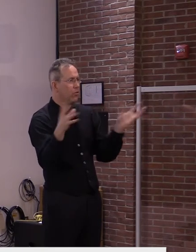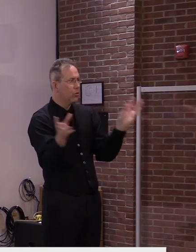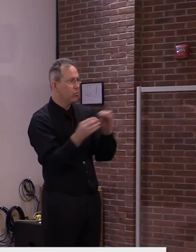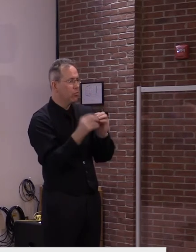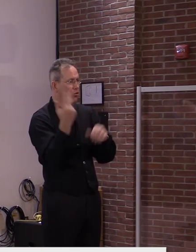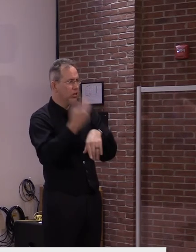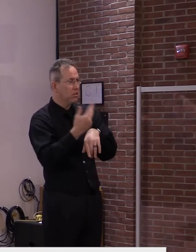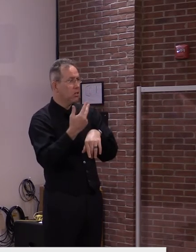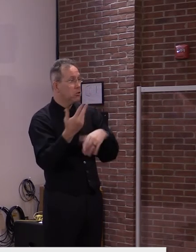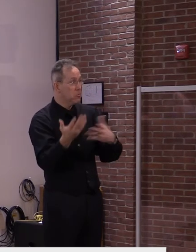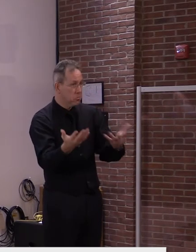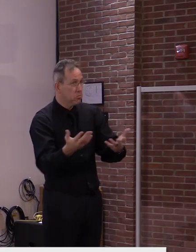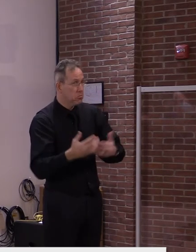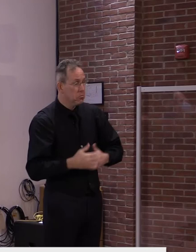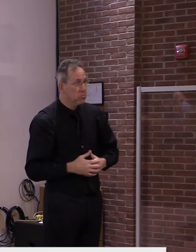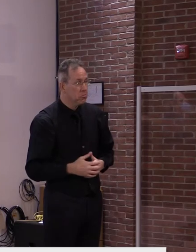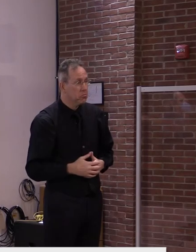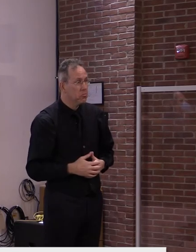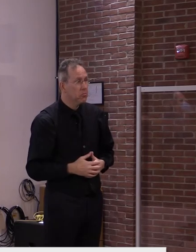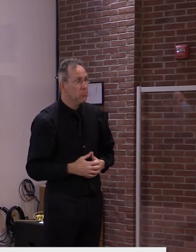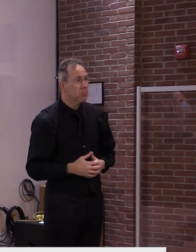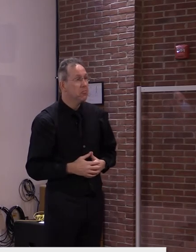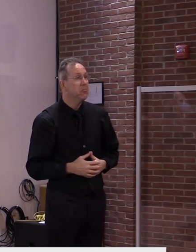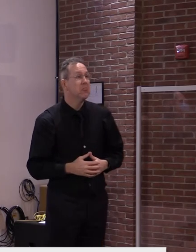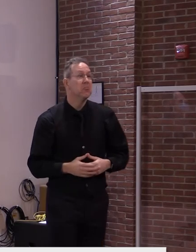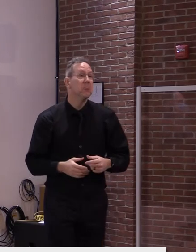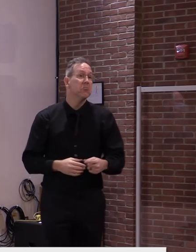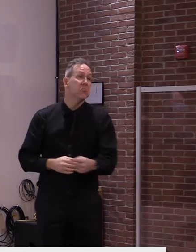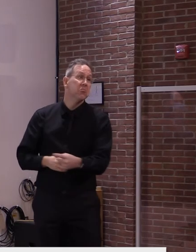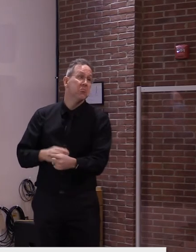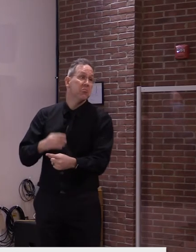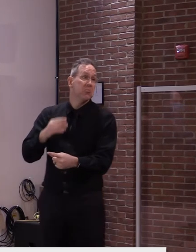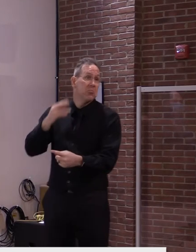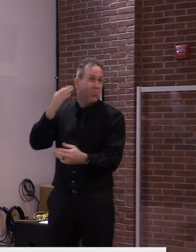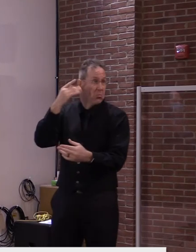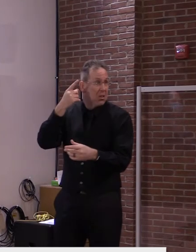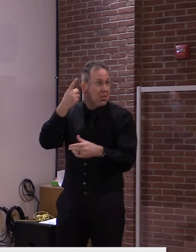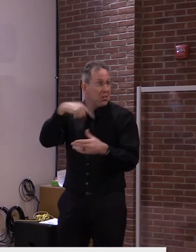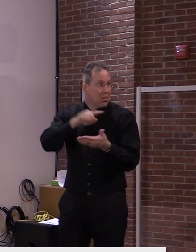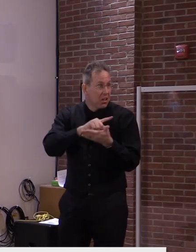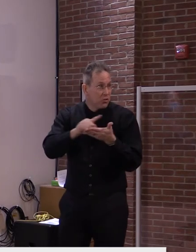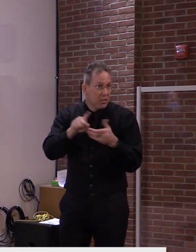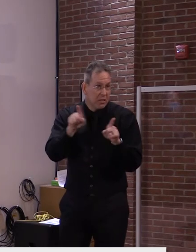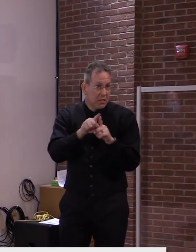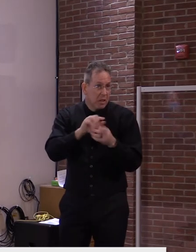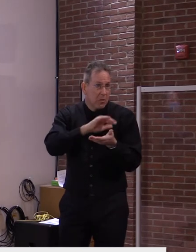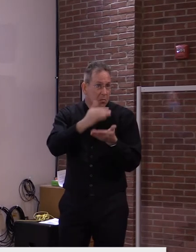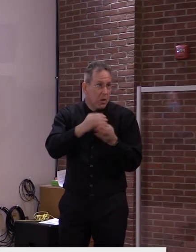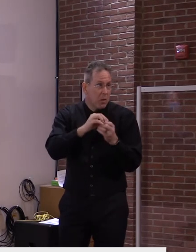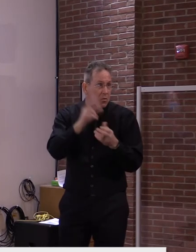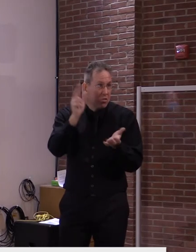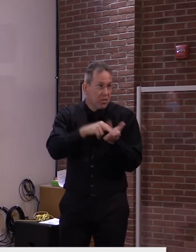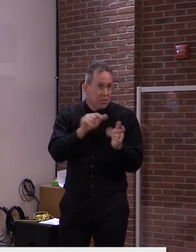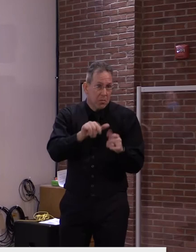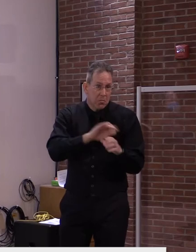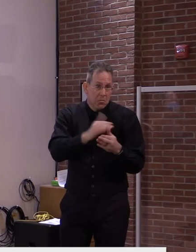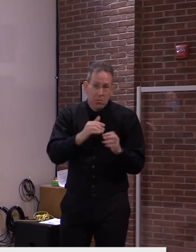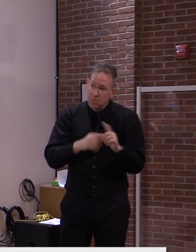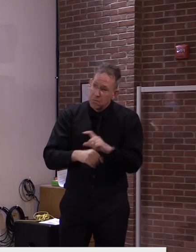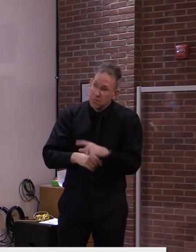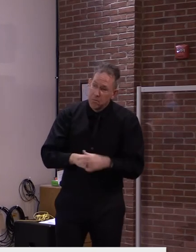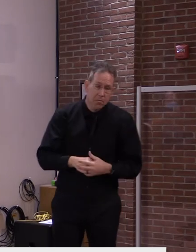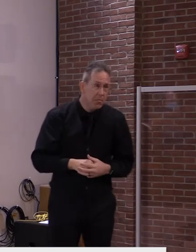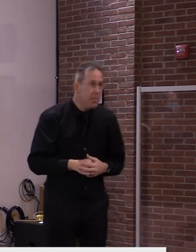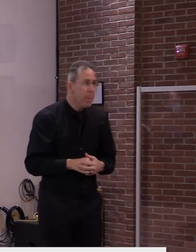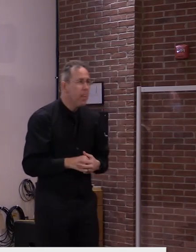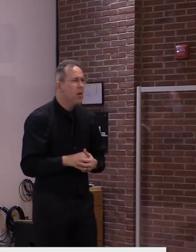And do you expect next week's pace to be yes. similar to that? Or no, it will start it will start